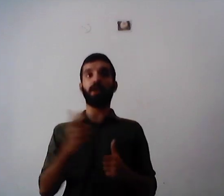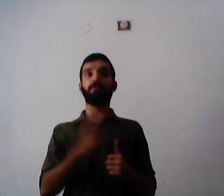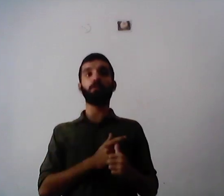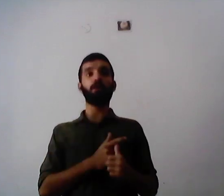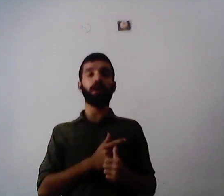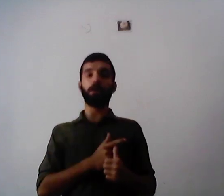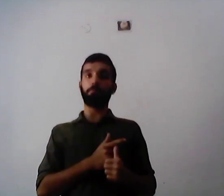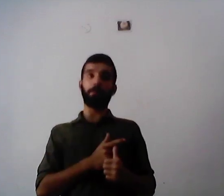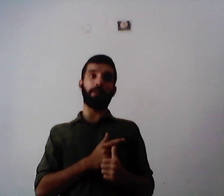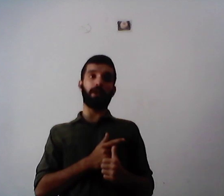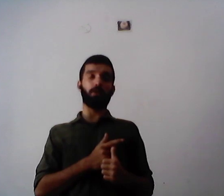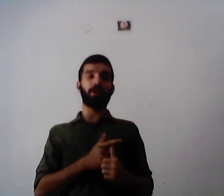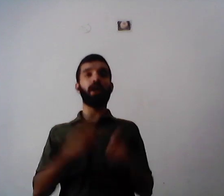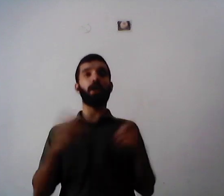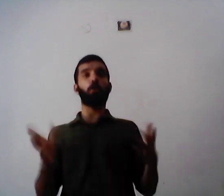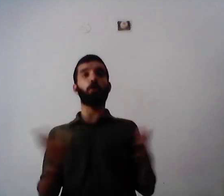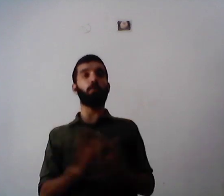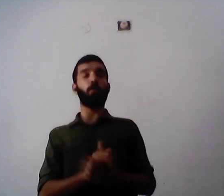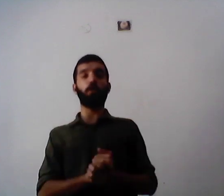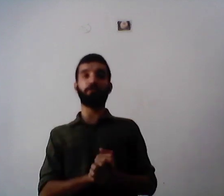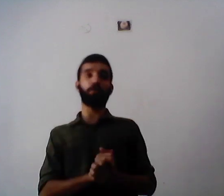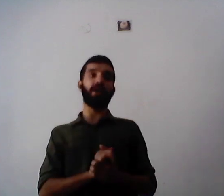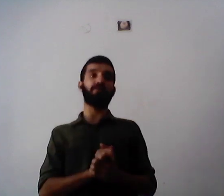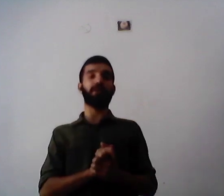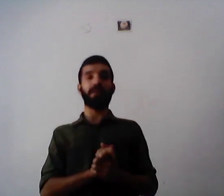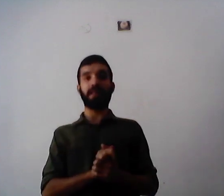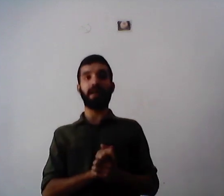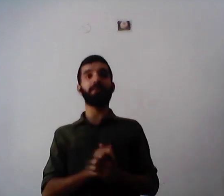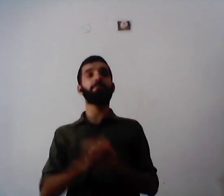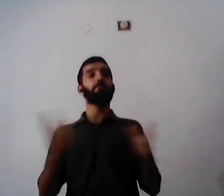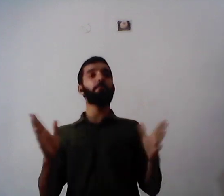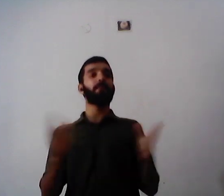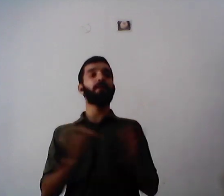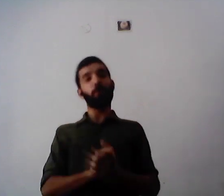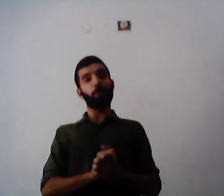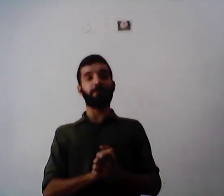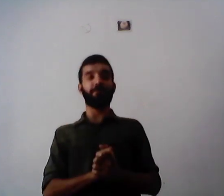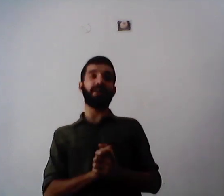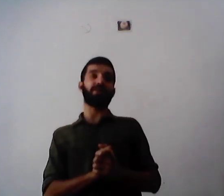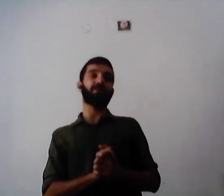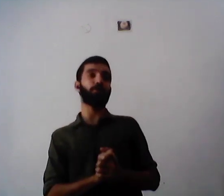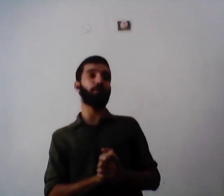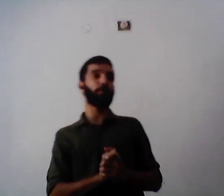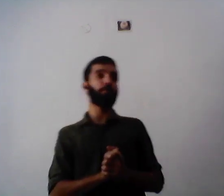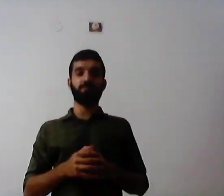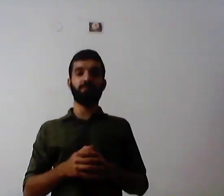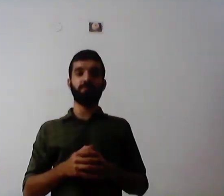to come prepared. Okay, I hope all of you have done that. Okay, fine. So